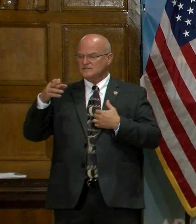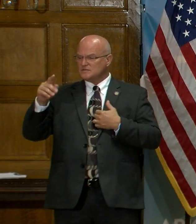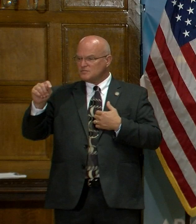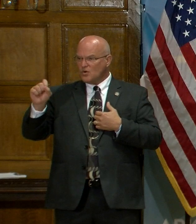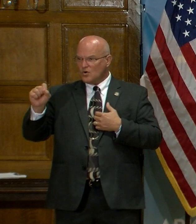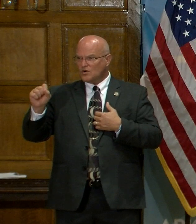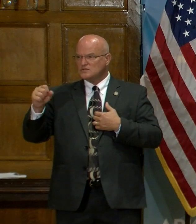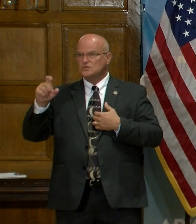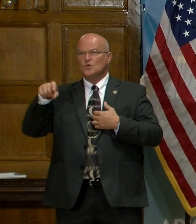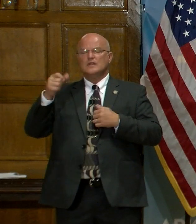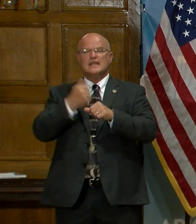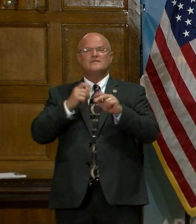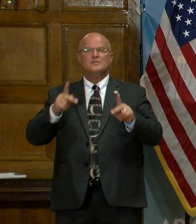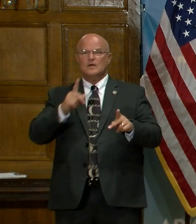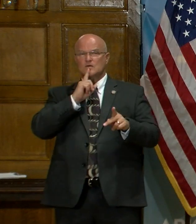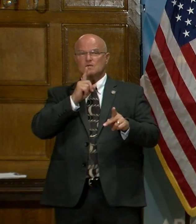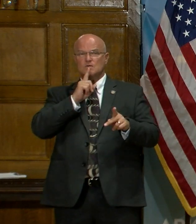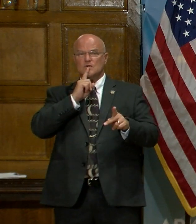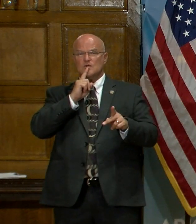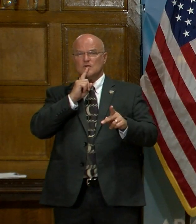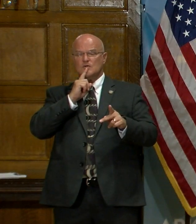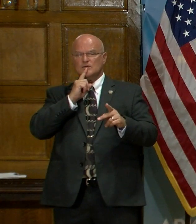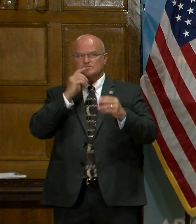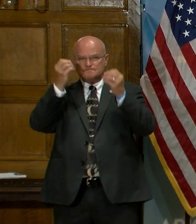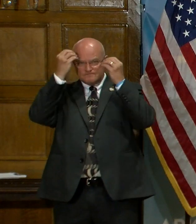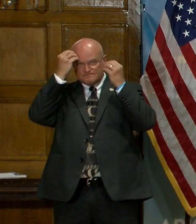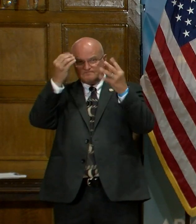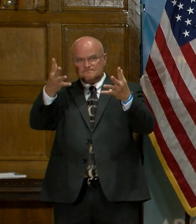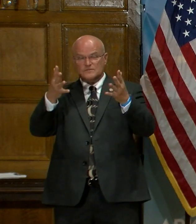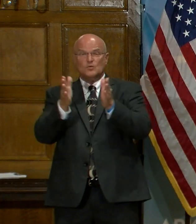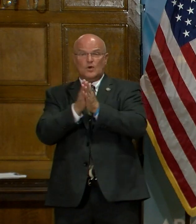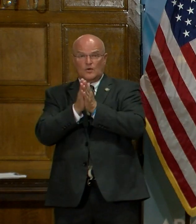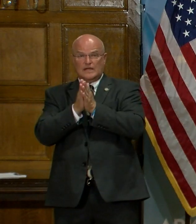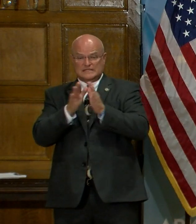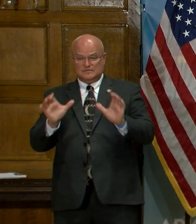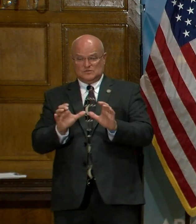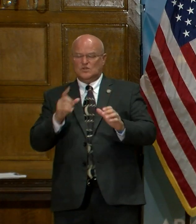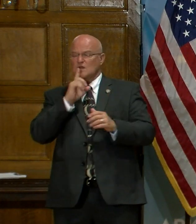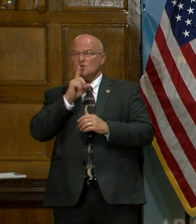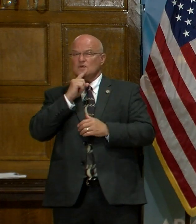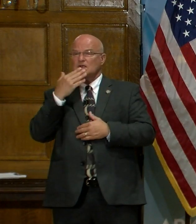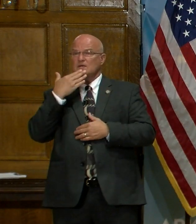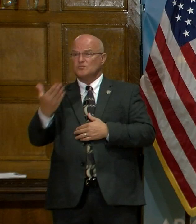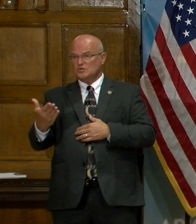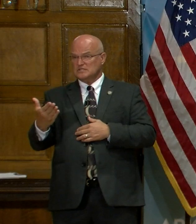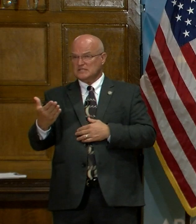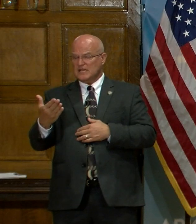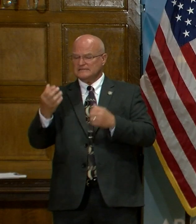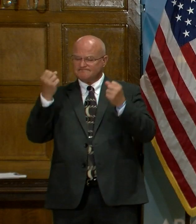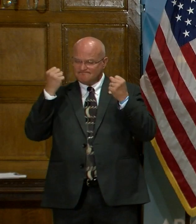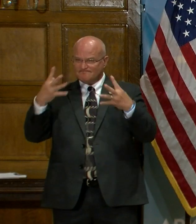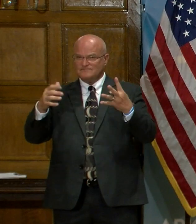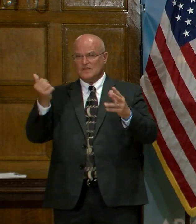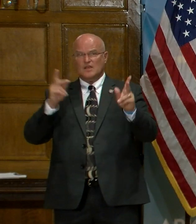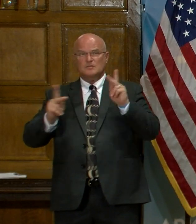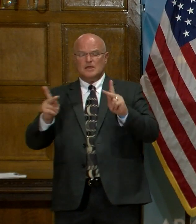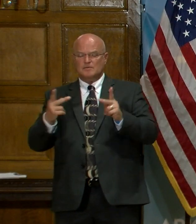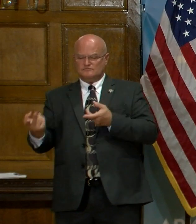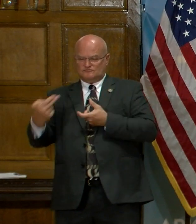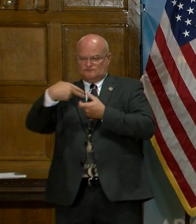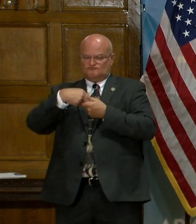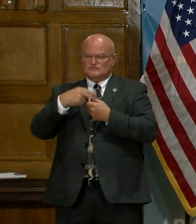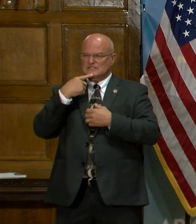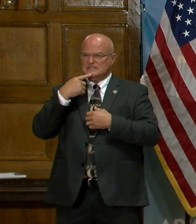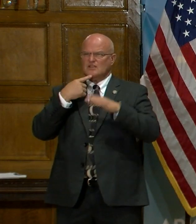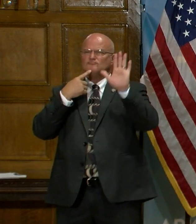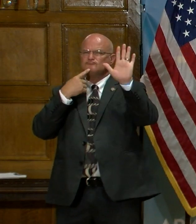sports, we need everybody to really be disciplined now, and that's what we're asking them to do. And I really appreciate so many others that have jumped in there